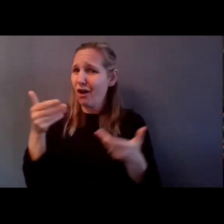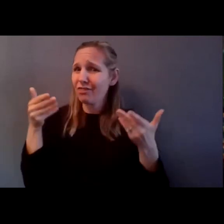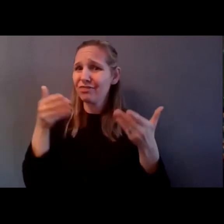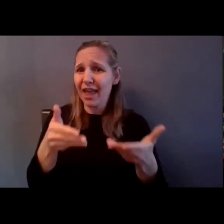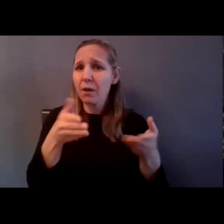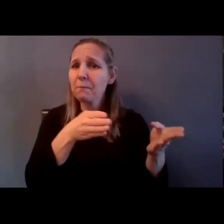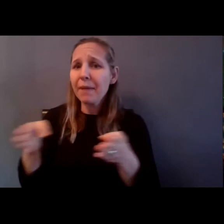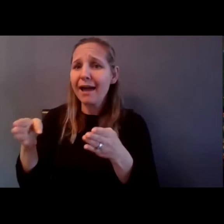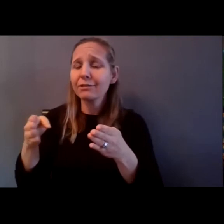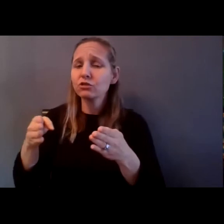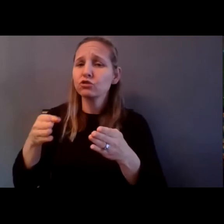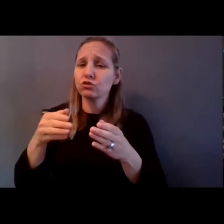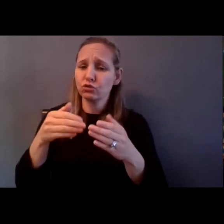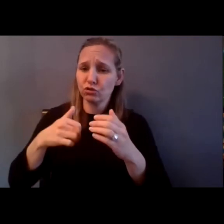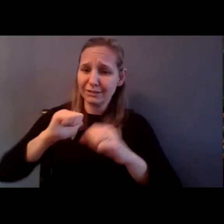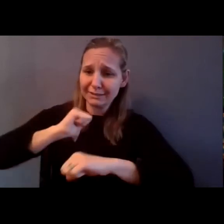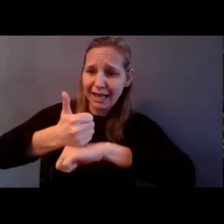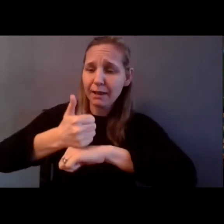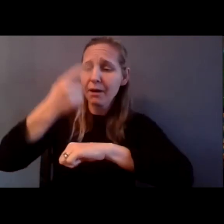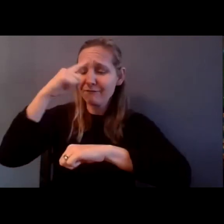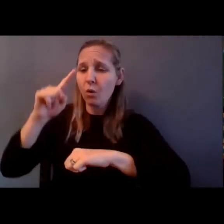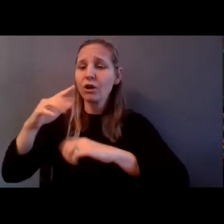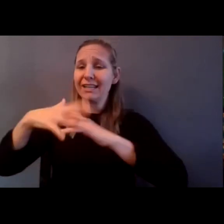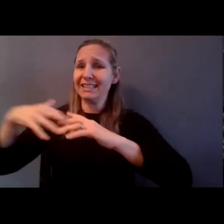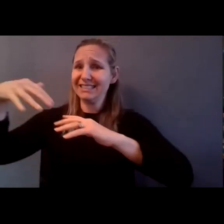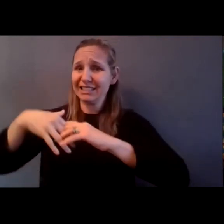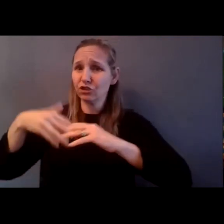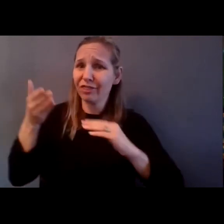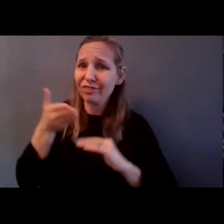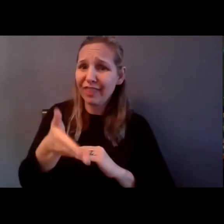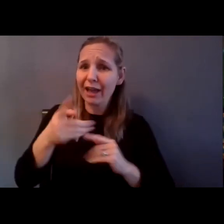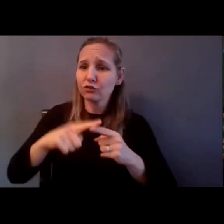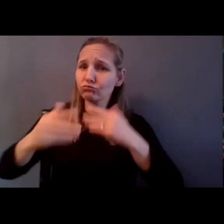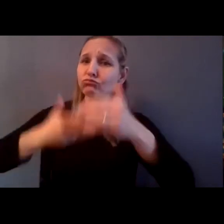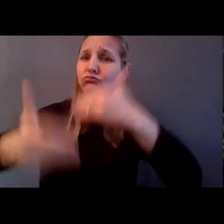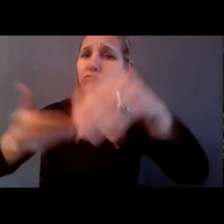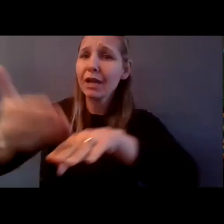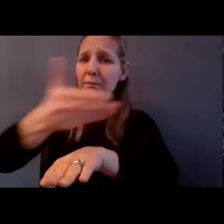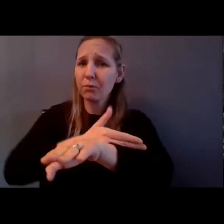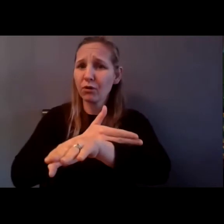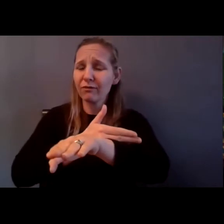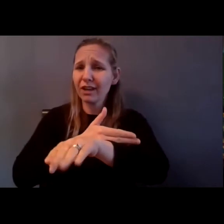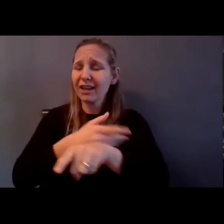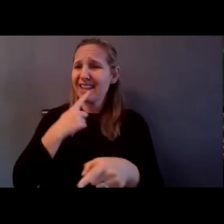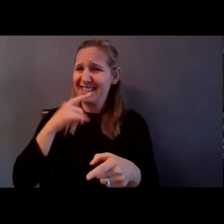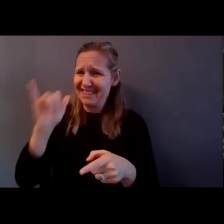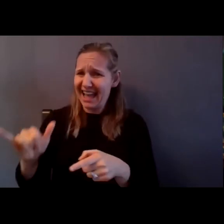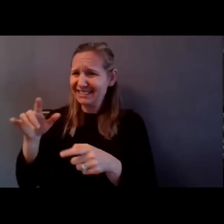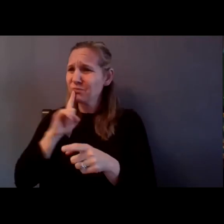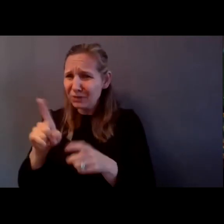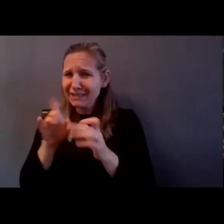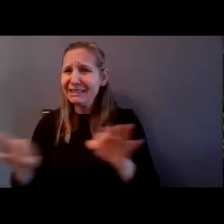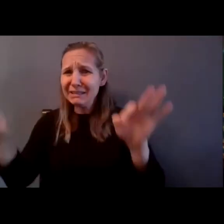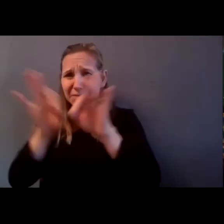Indigenous business and economic success is notable and significant to the importance of a 50-year outlook of the City of